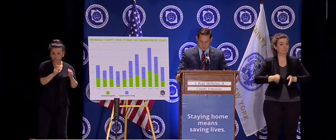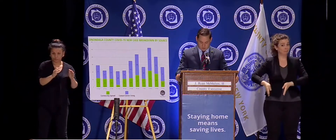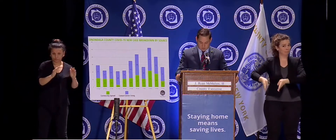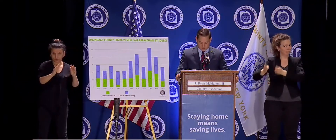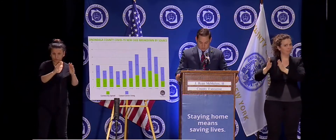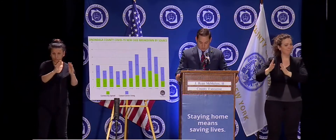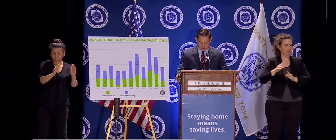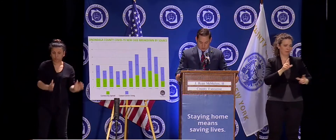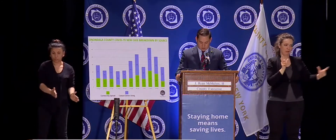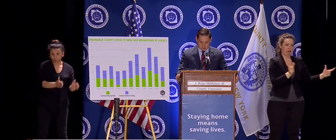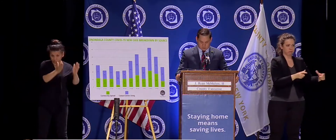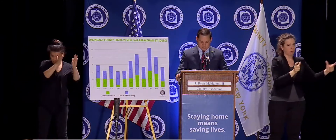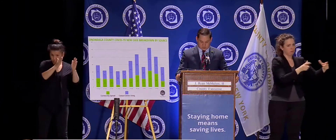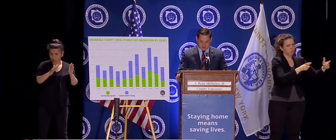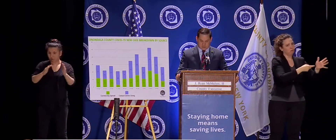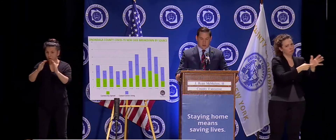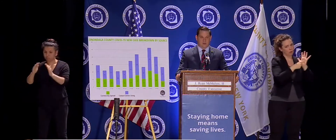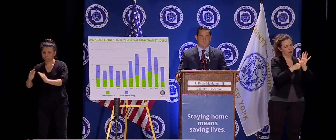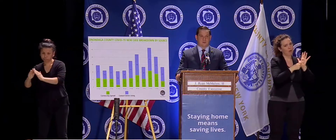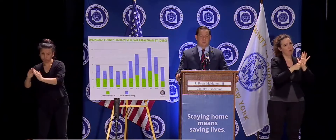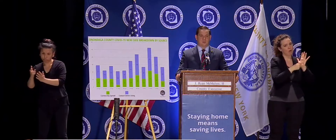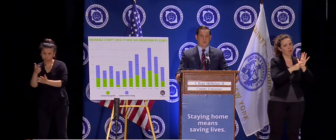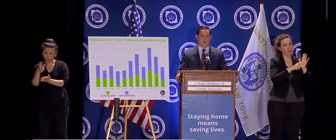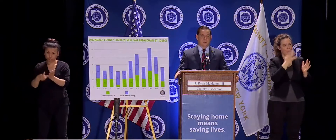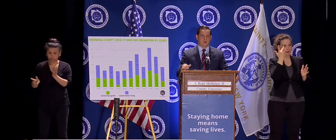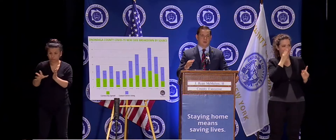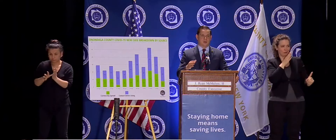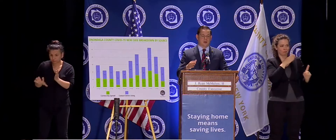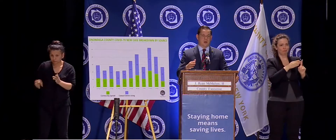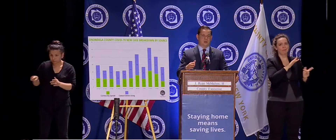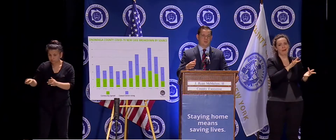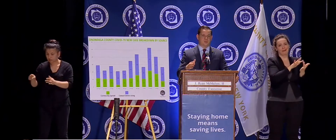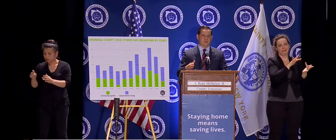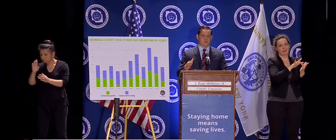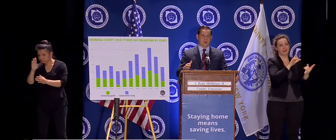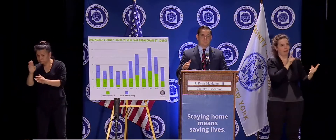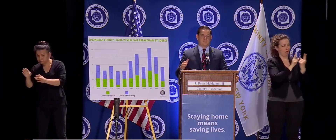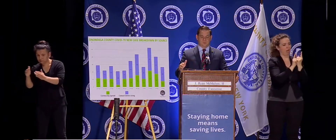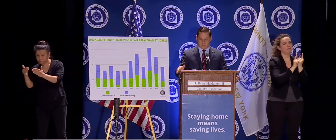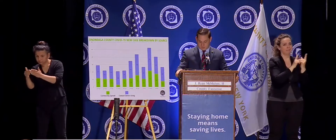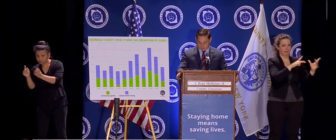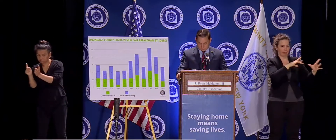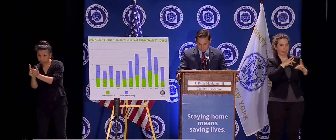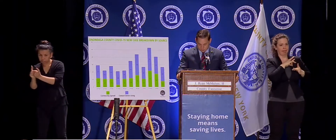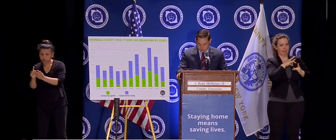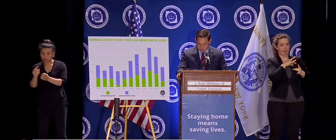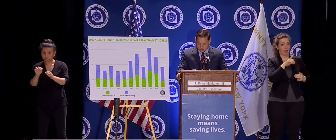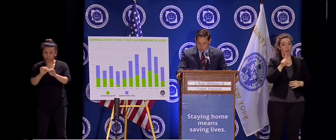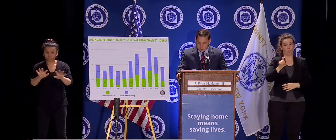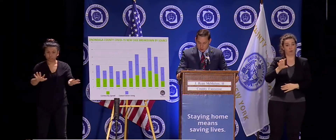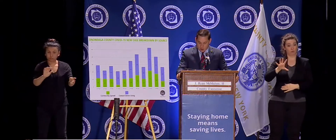contacts. So then you essentially have about 150 people that are community spread cases.